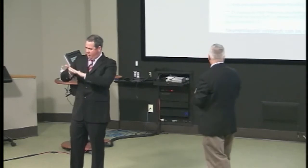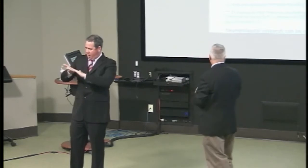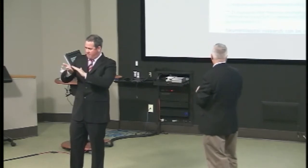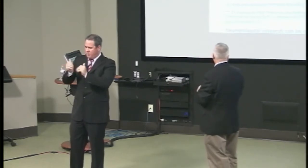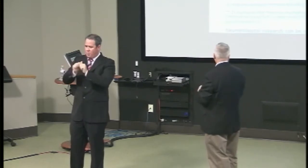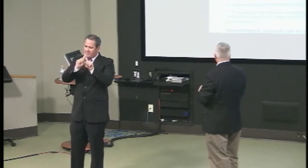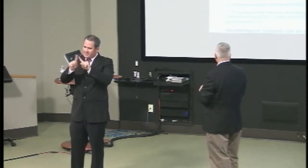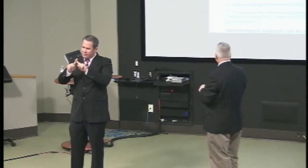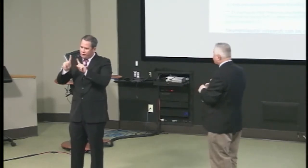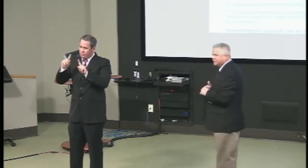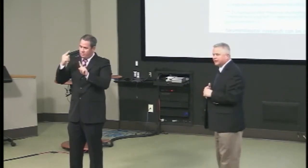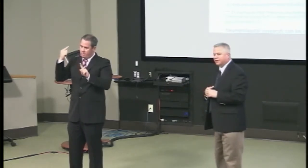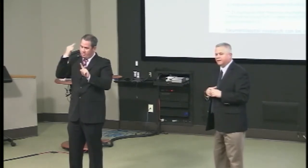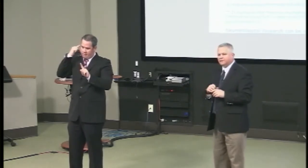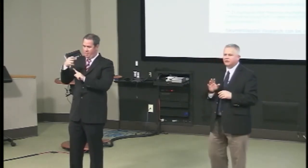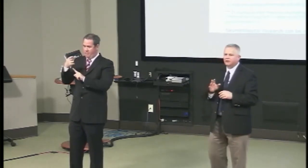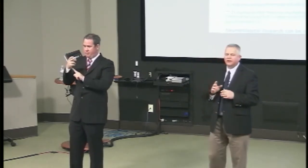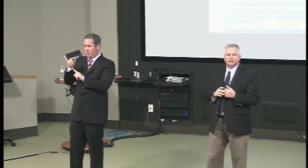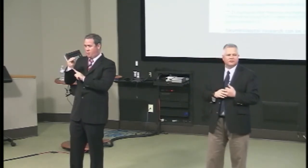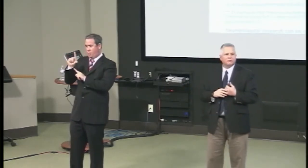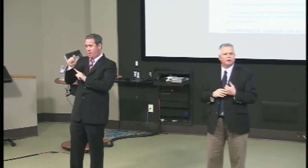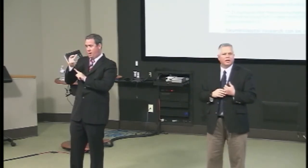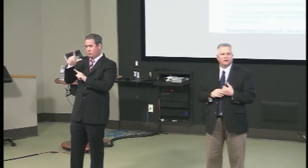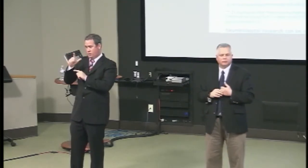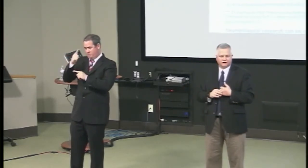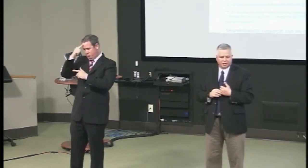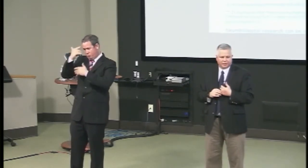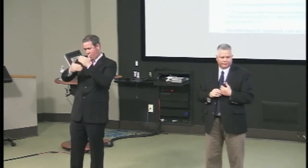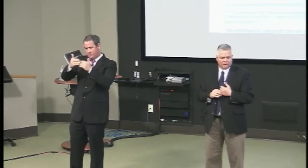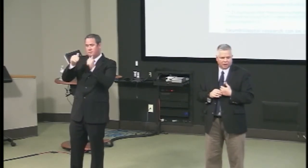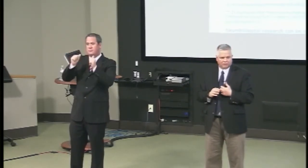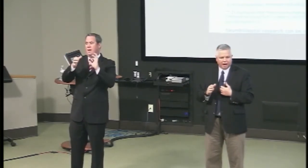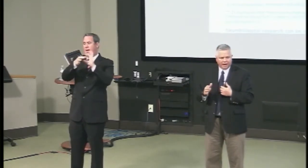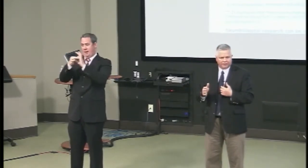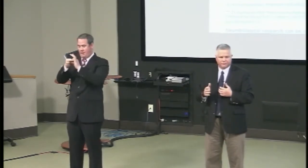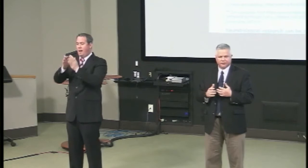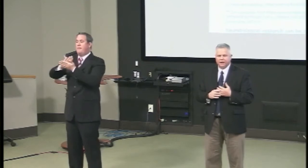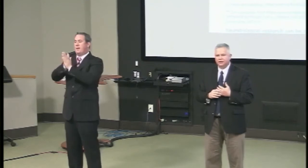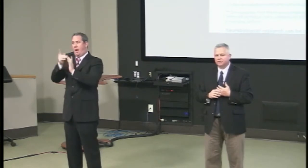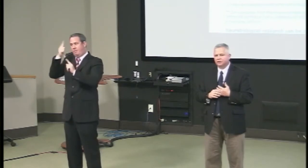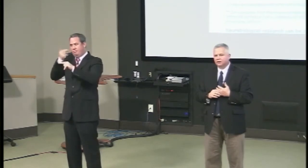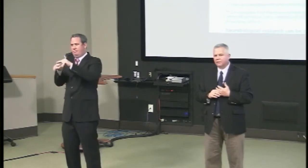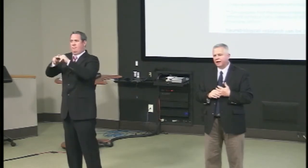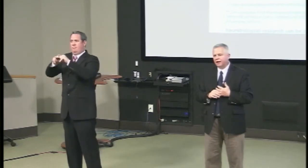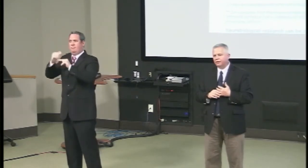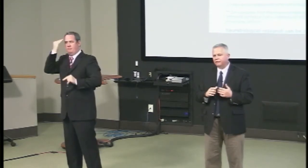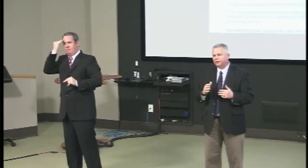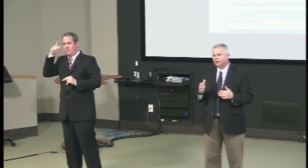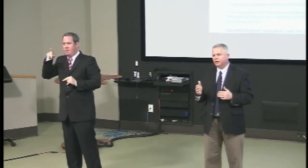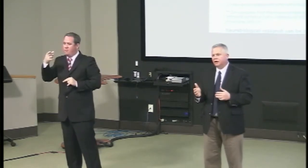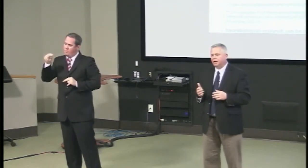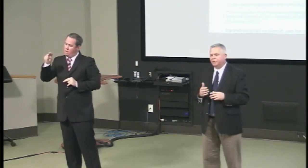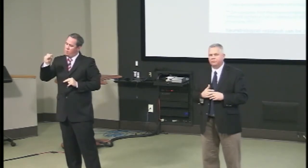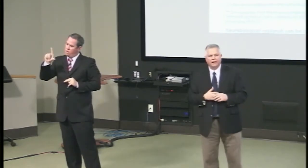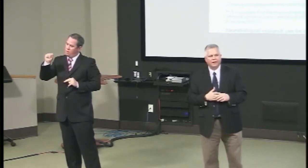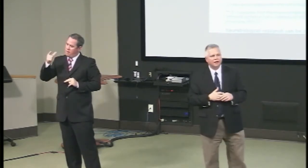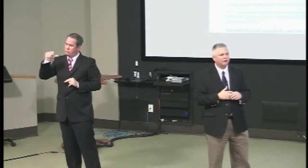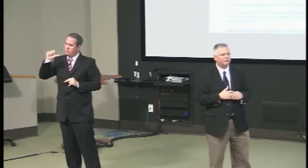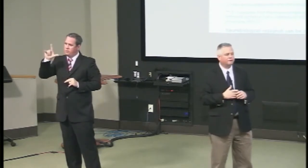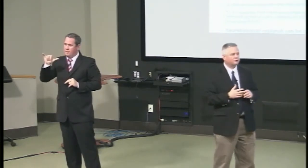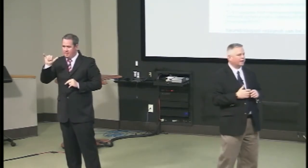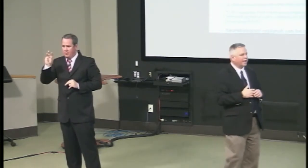And more recently, there's actually a somewhat interesting line of studies coming out of people